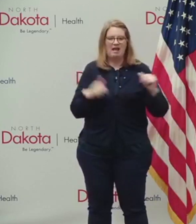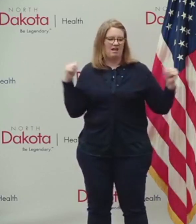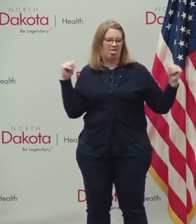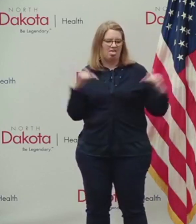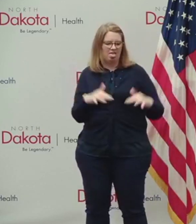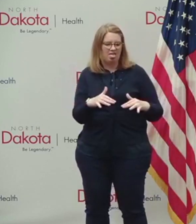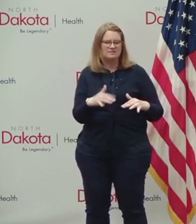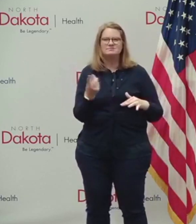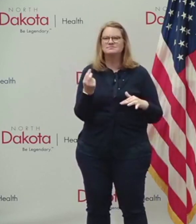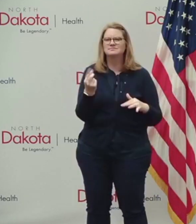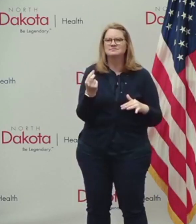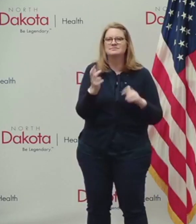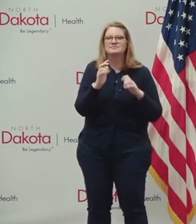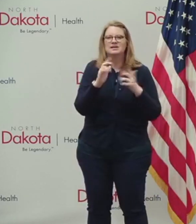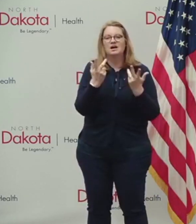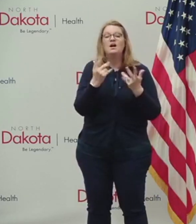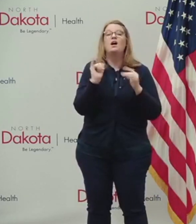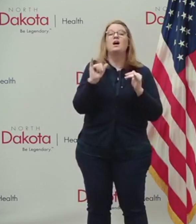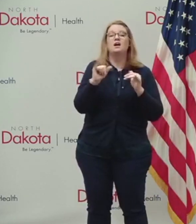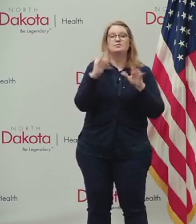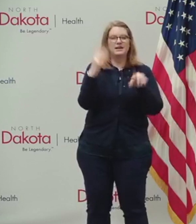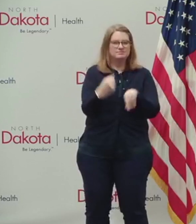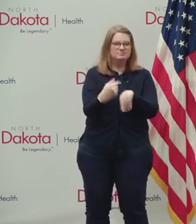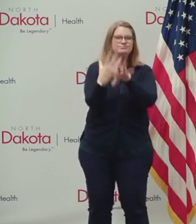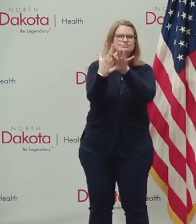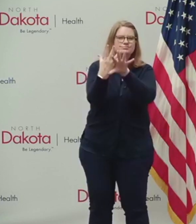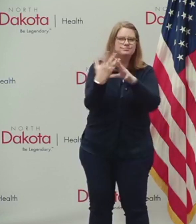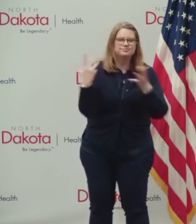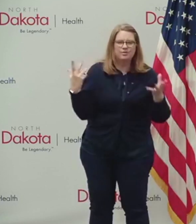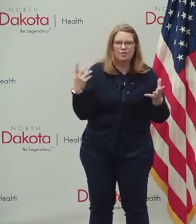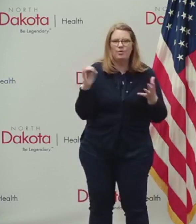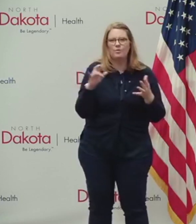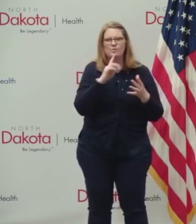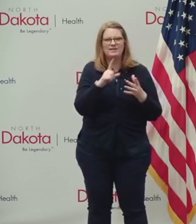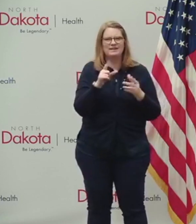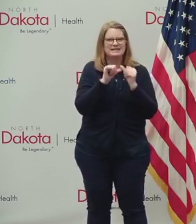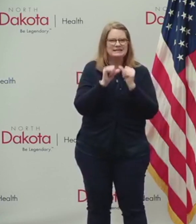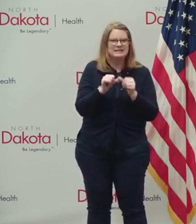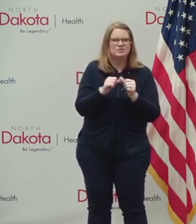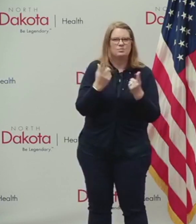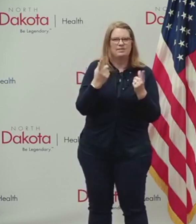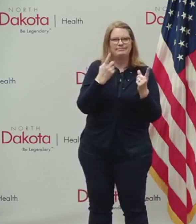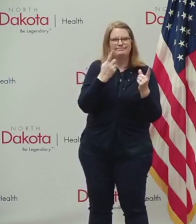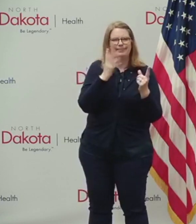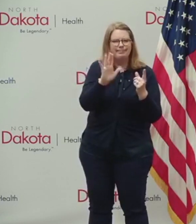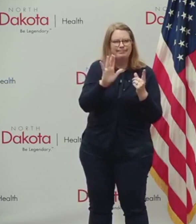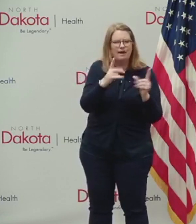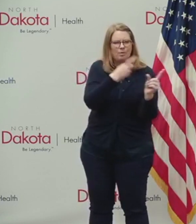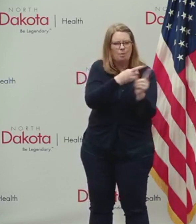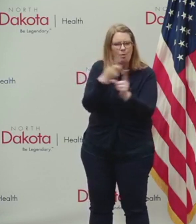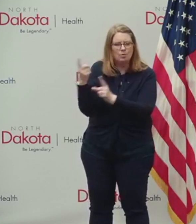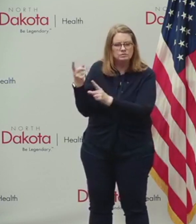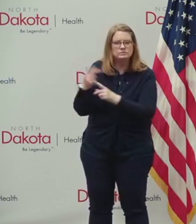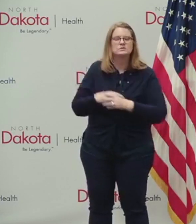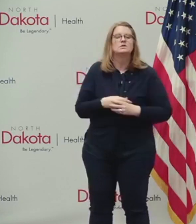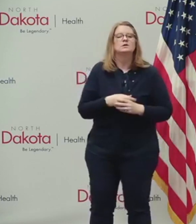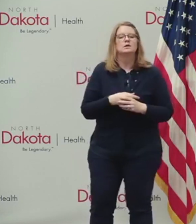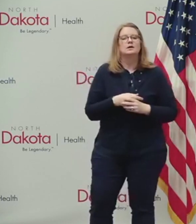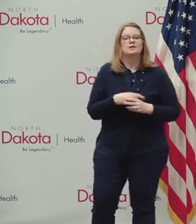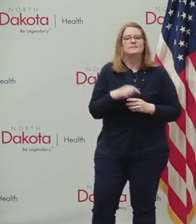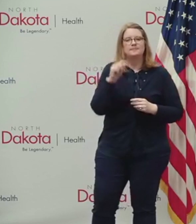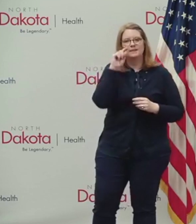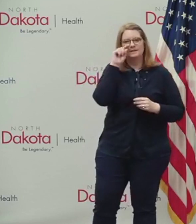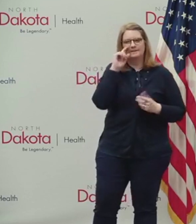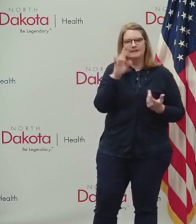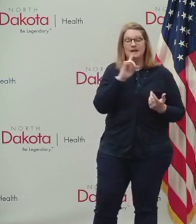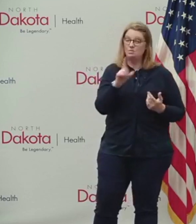to work, keep their missions alive and going. And again, we know that